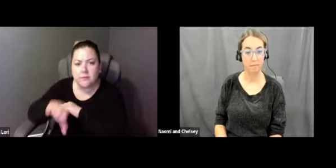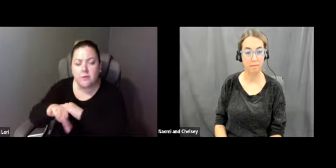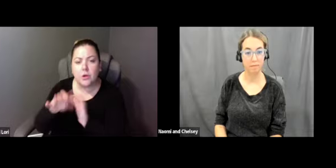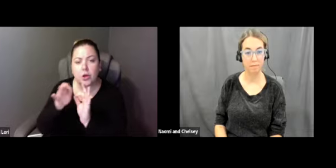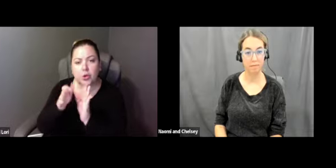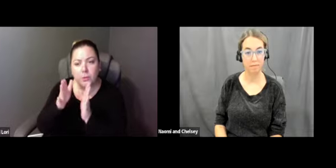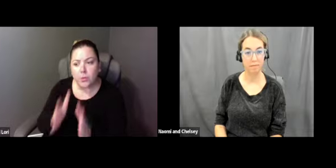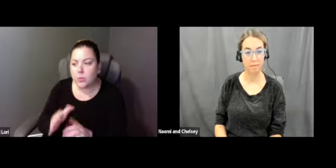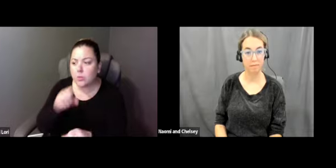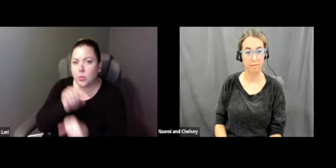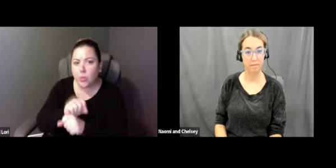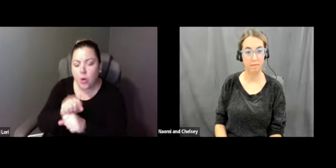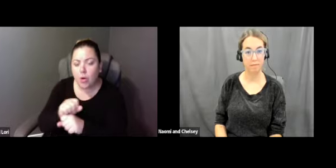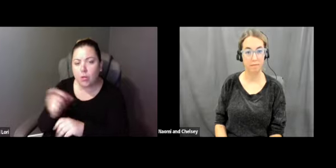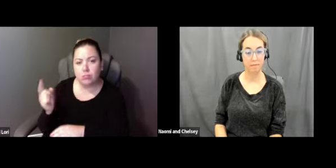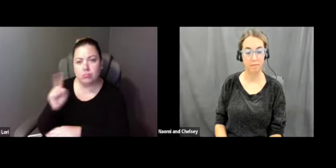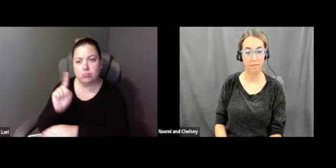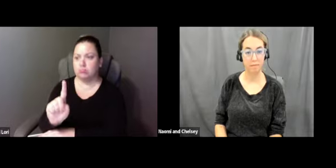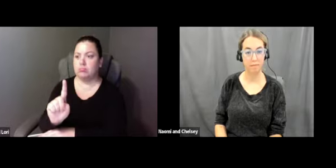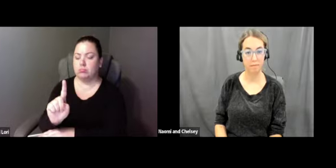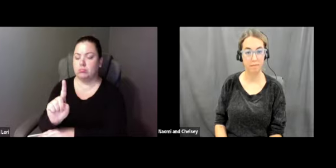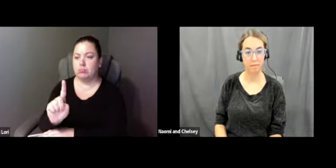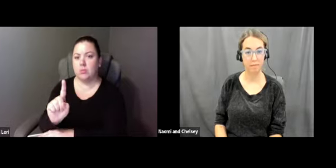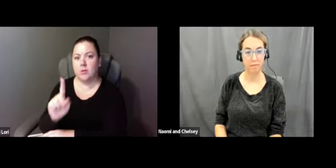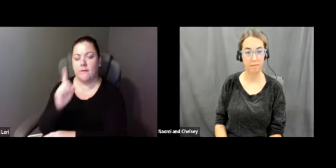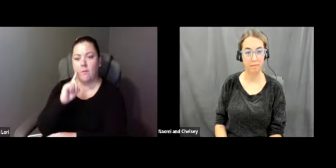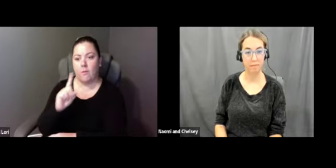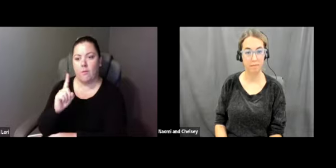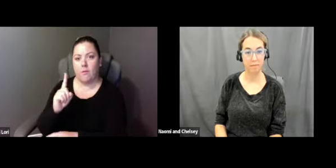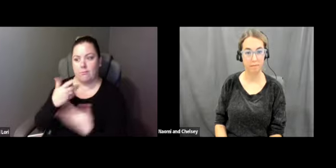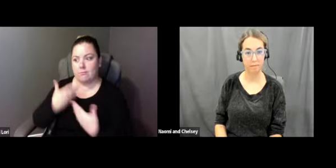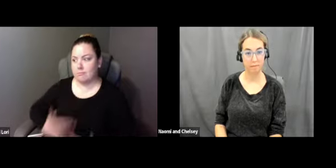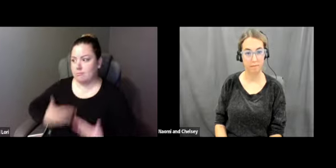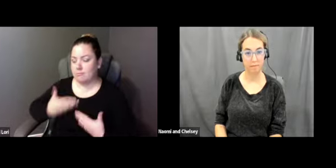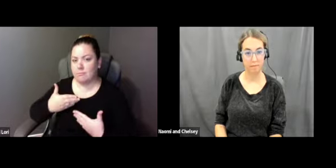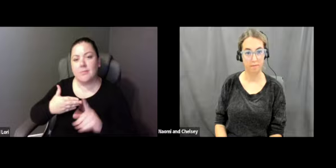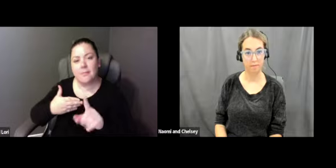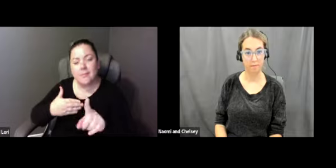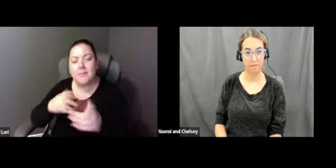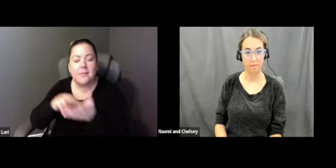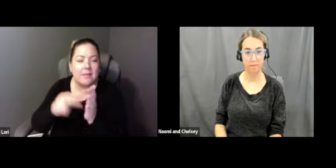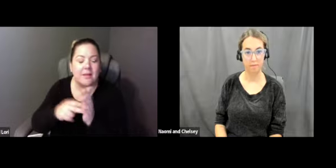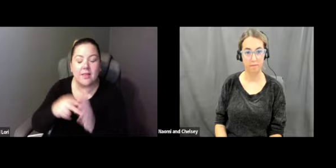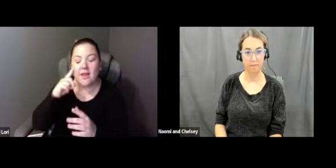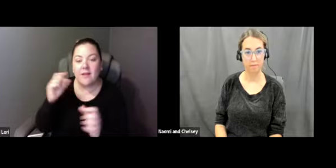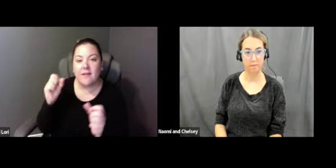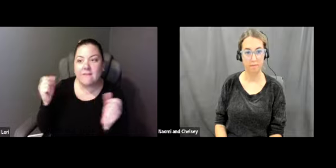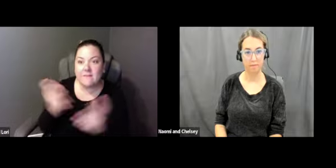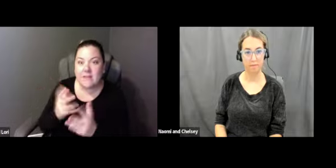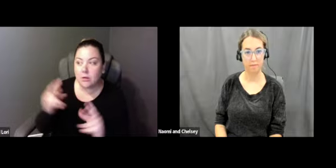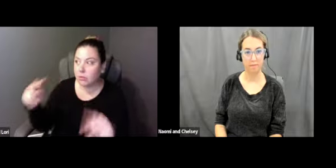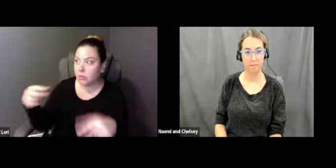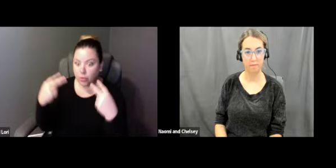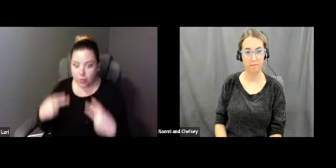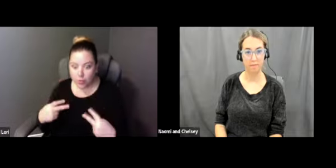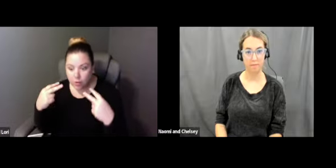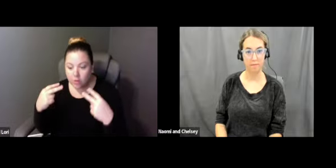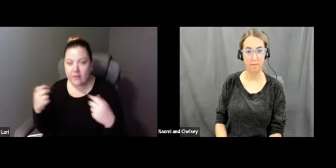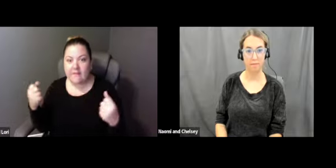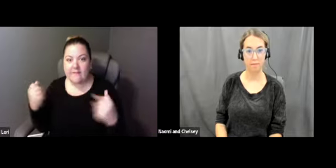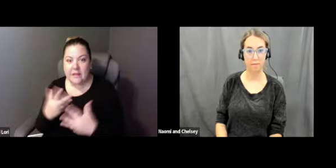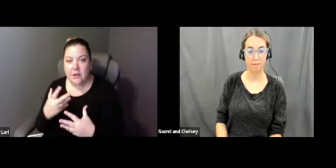represent themselves. Because specifically thinking of fear of visibility and discomfort with taking up